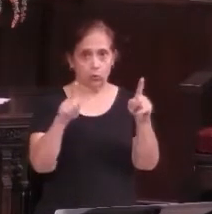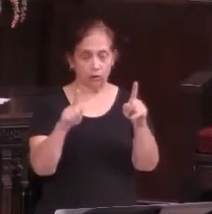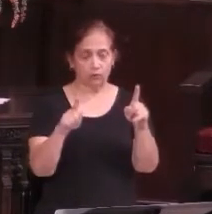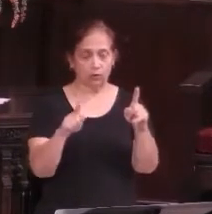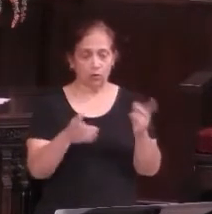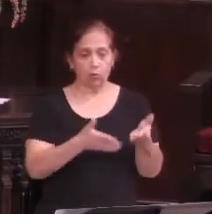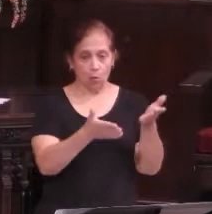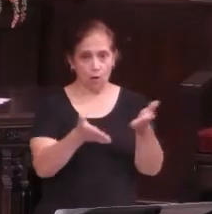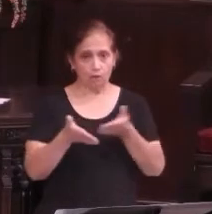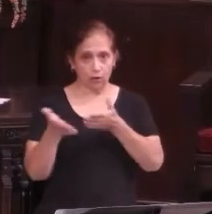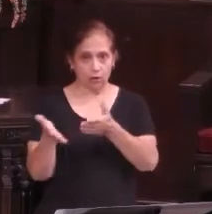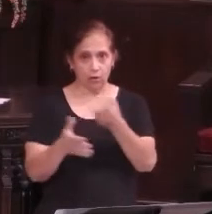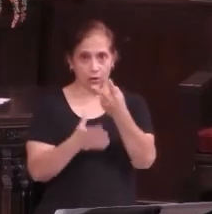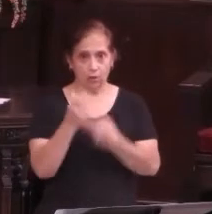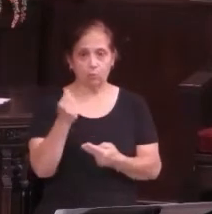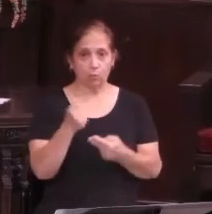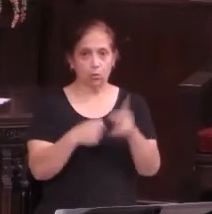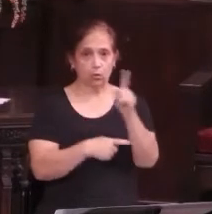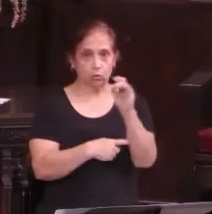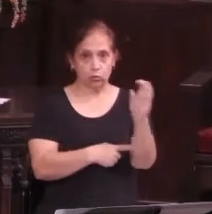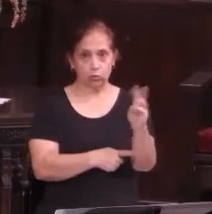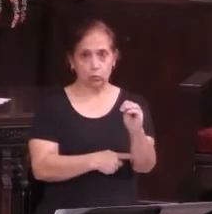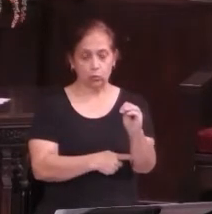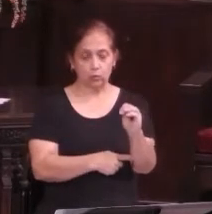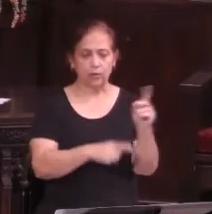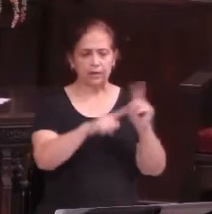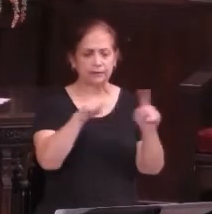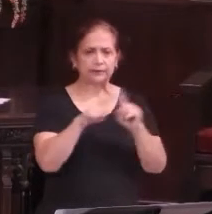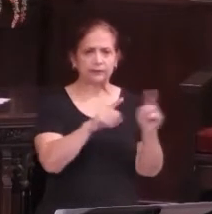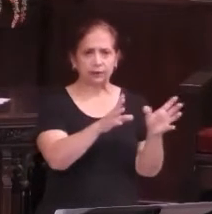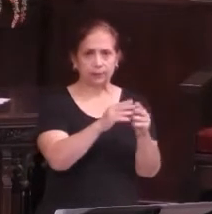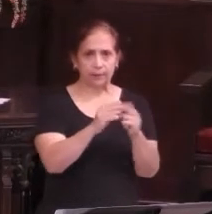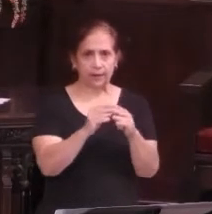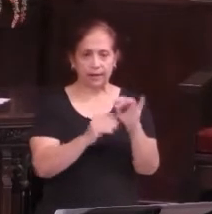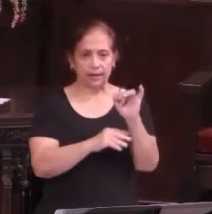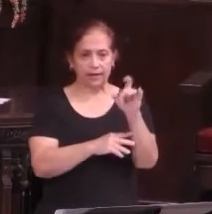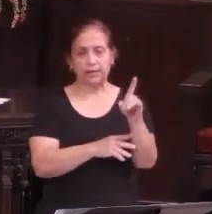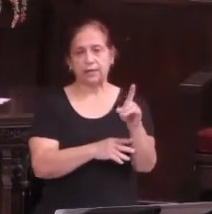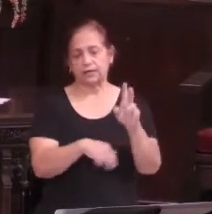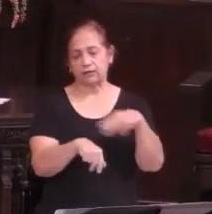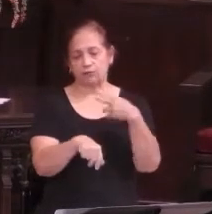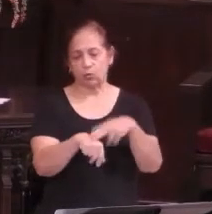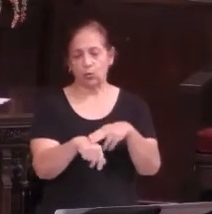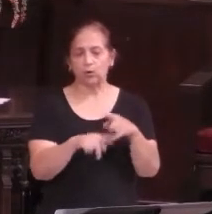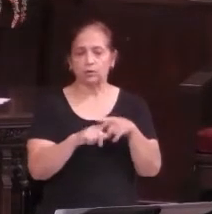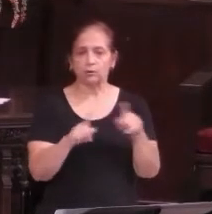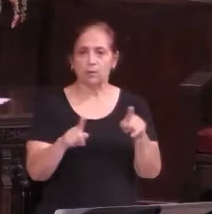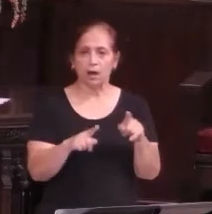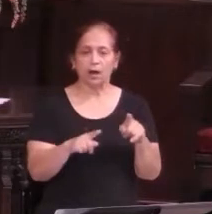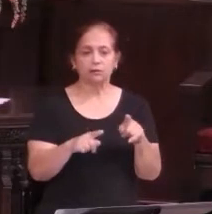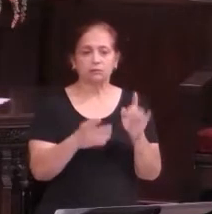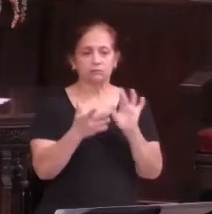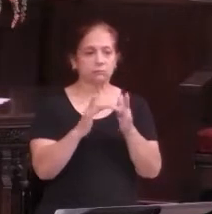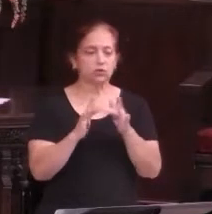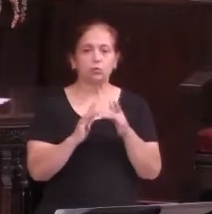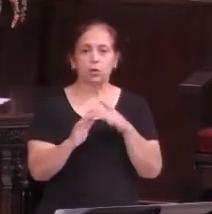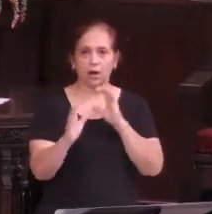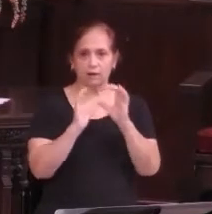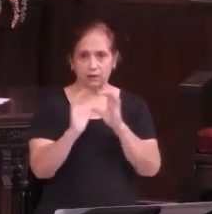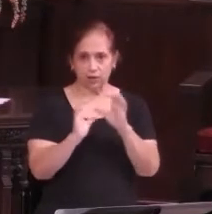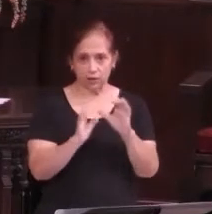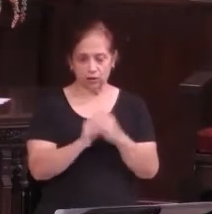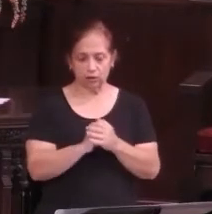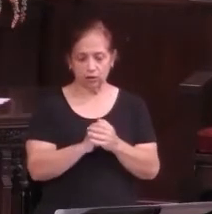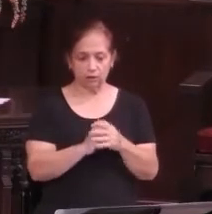offerings, both on Zoom. Different meeting IDs, of course, but both virtual conversations.